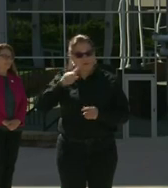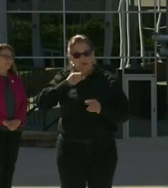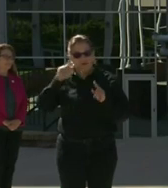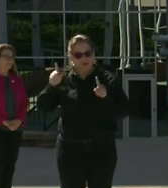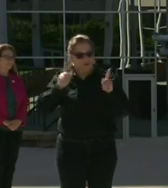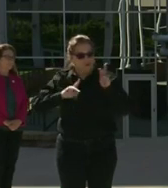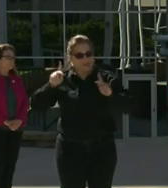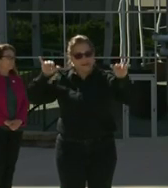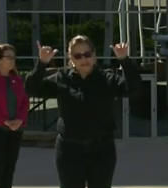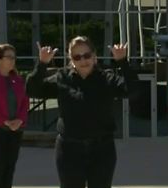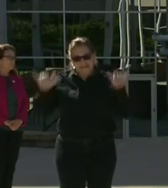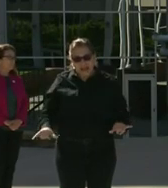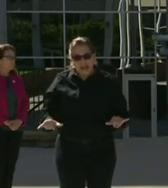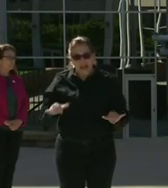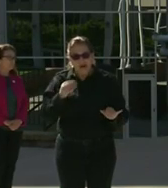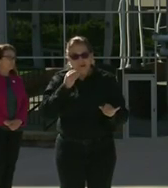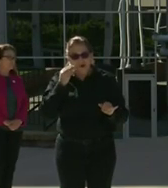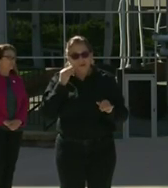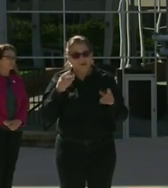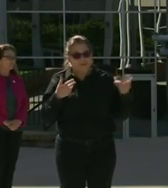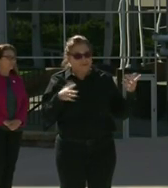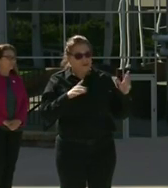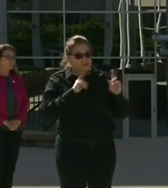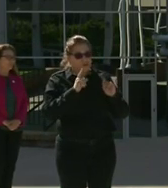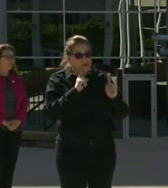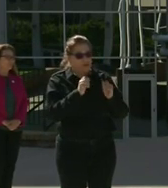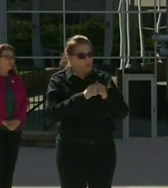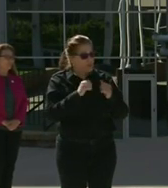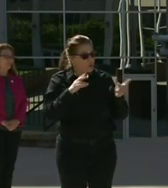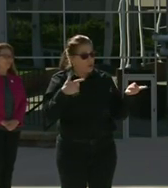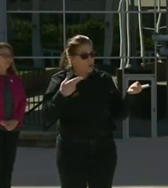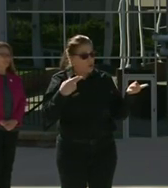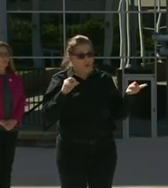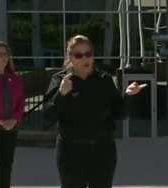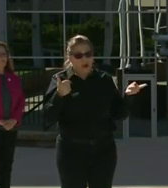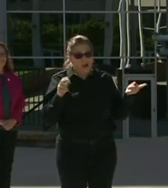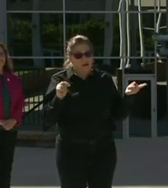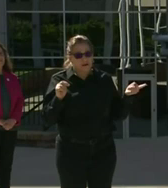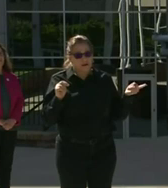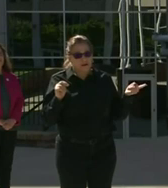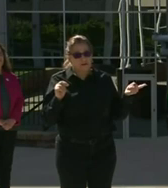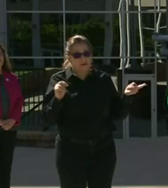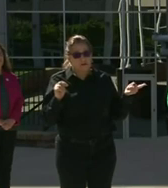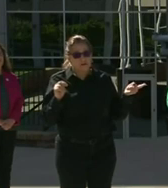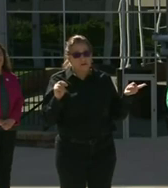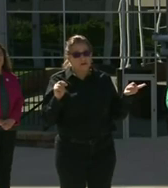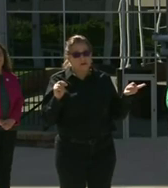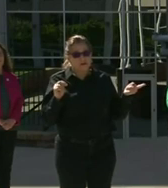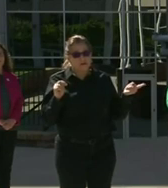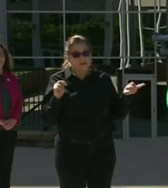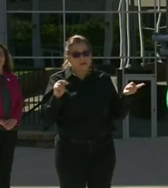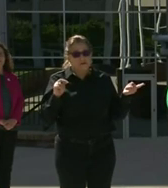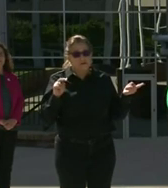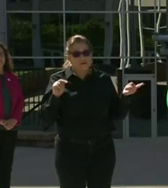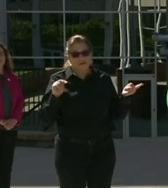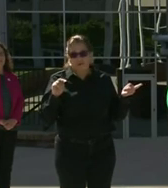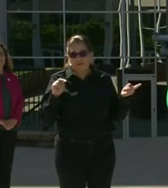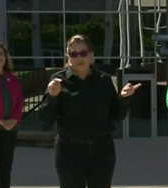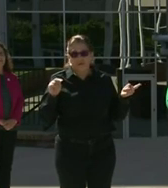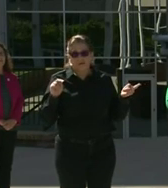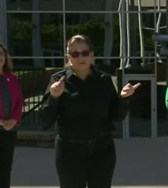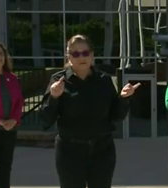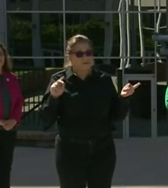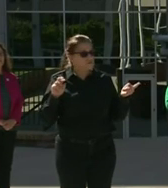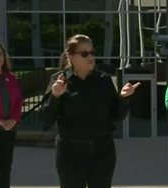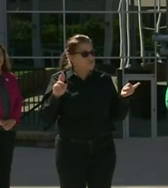Governor Hogan and Governor Northam, have you been in touch with them about coordinating one here in the district? Yeah, we are. I think I have a call scheduled with